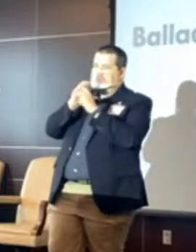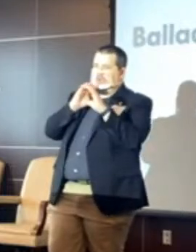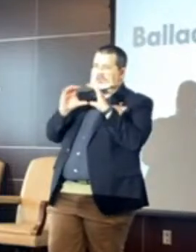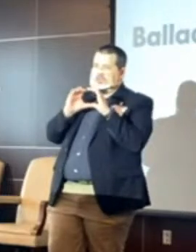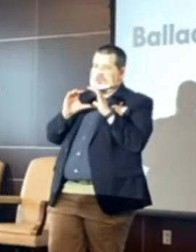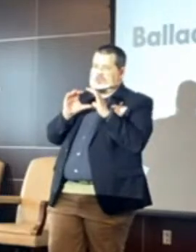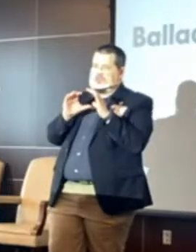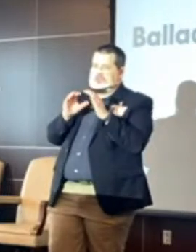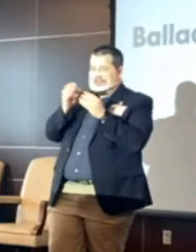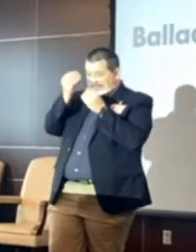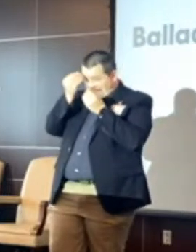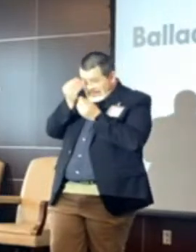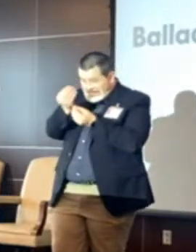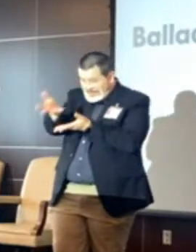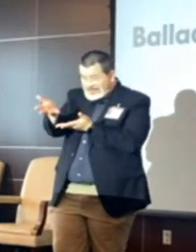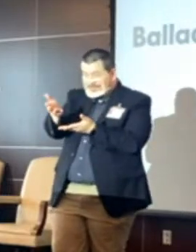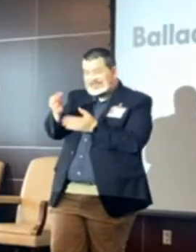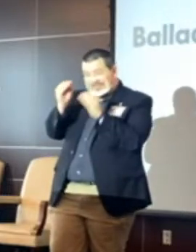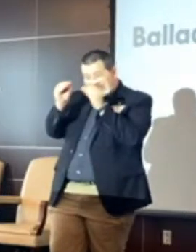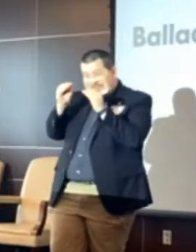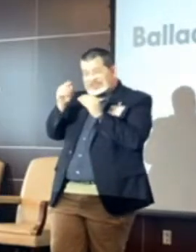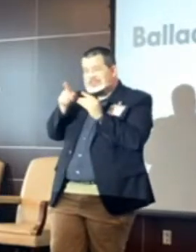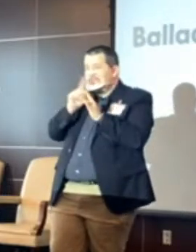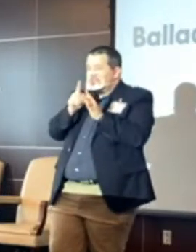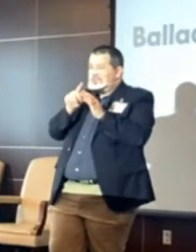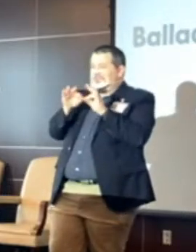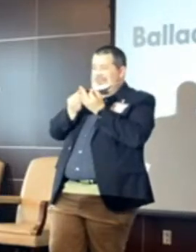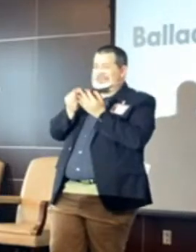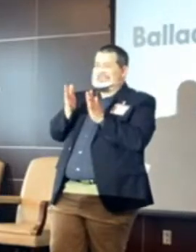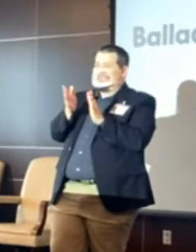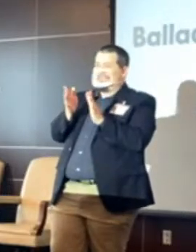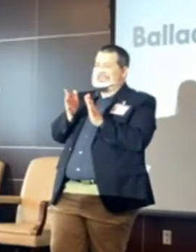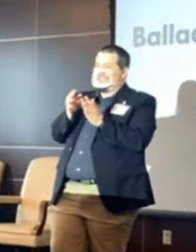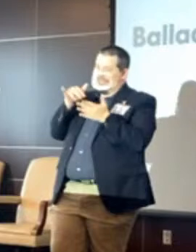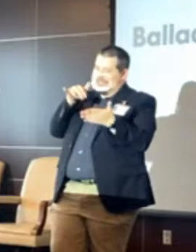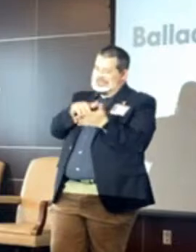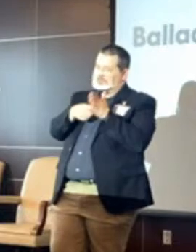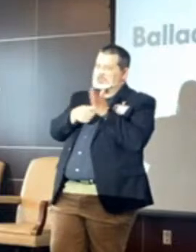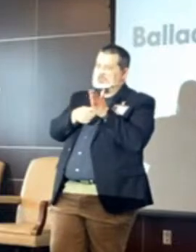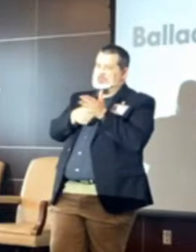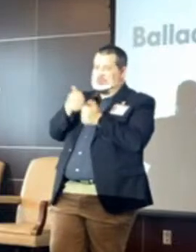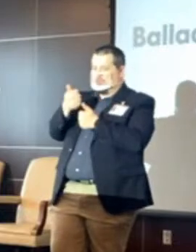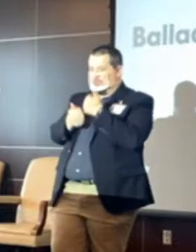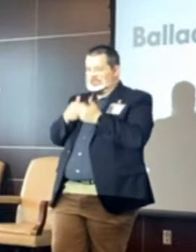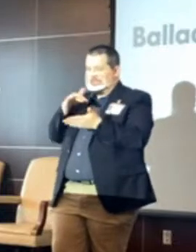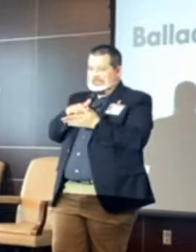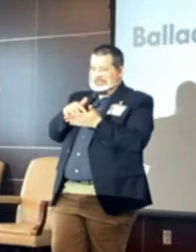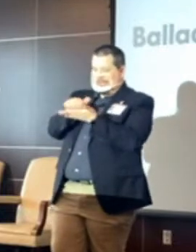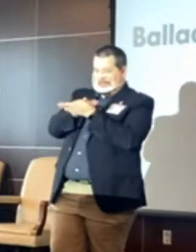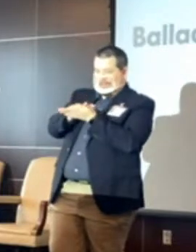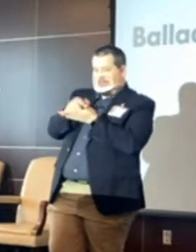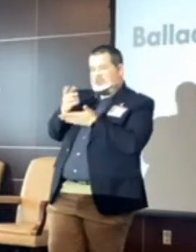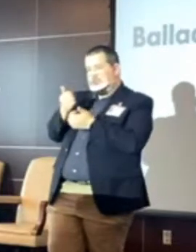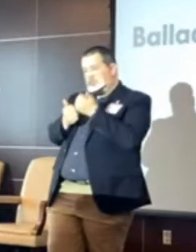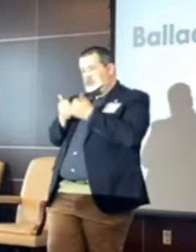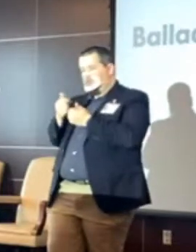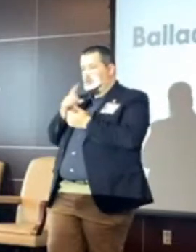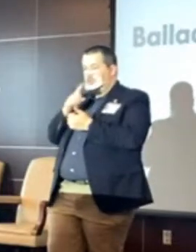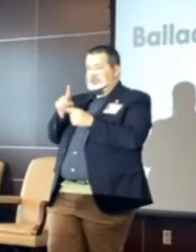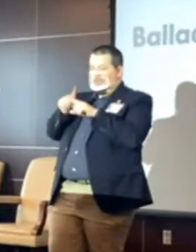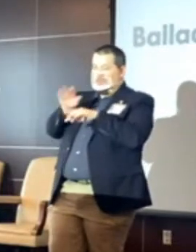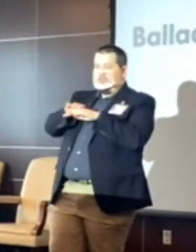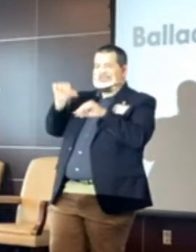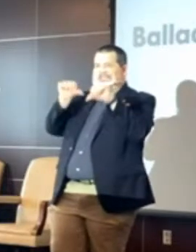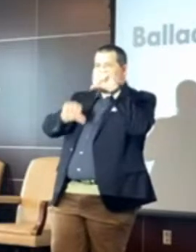conversations and educate the patient or the family members of really what the studies show, which studies were redacted, which studies really are based